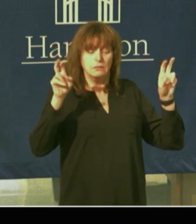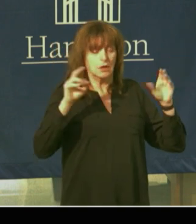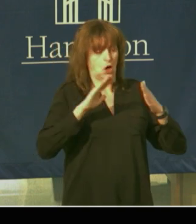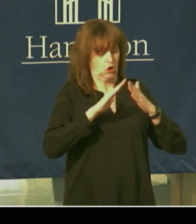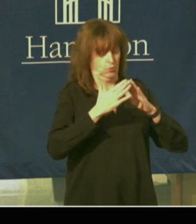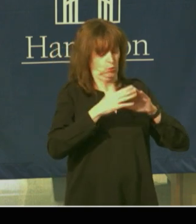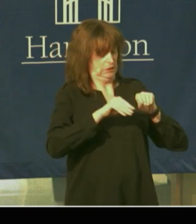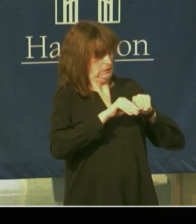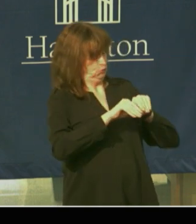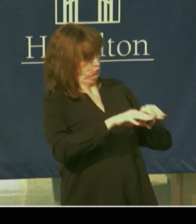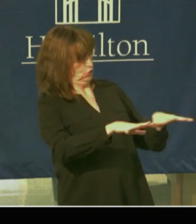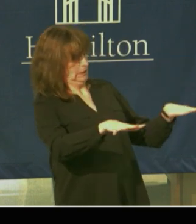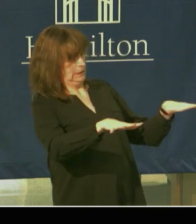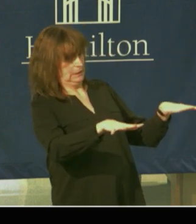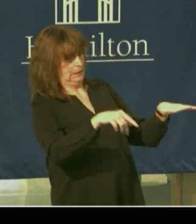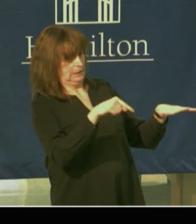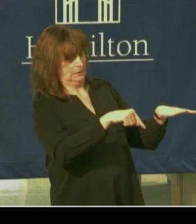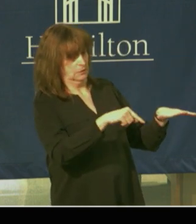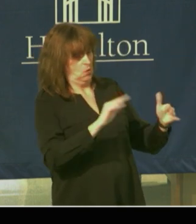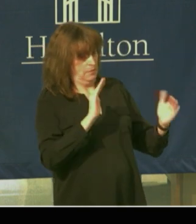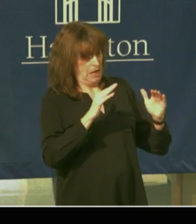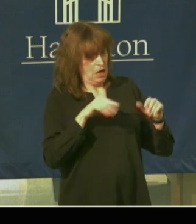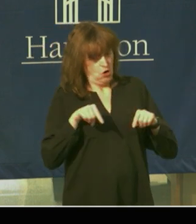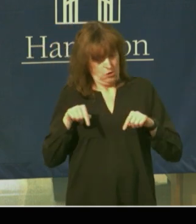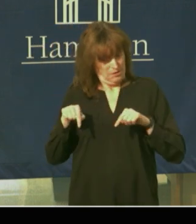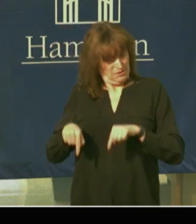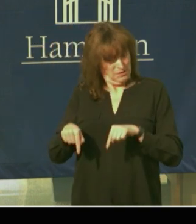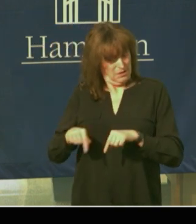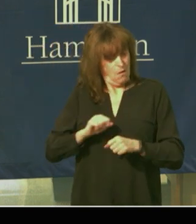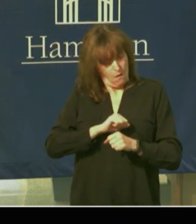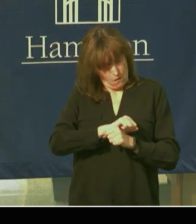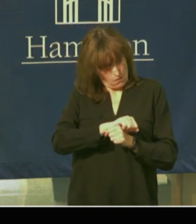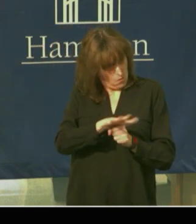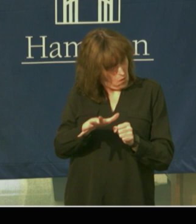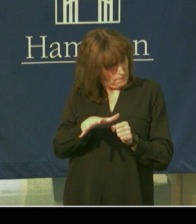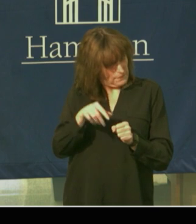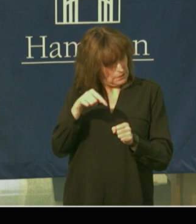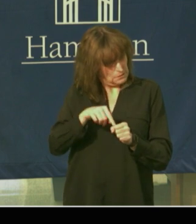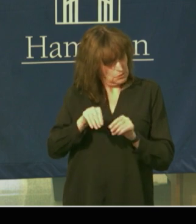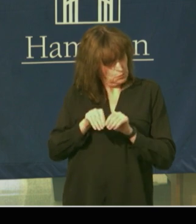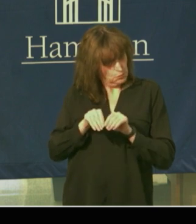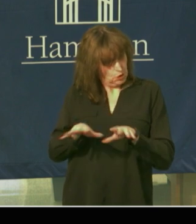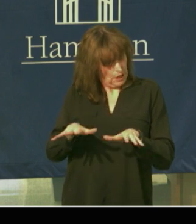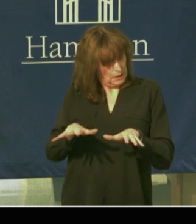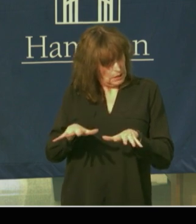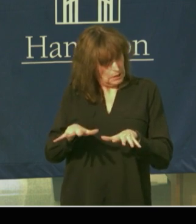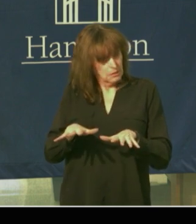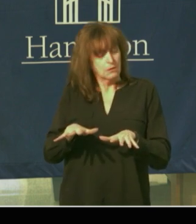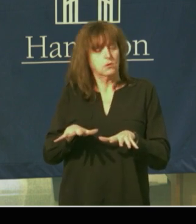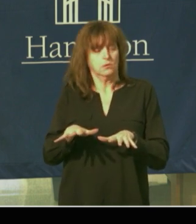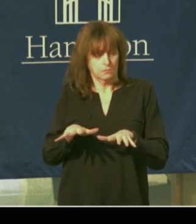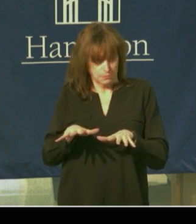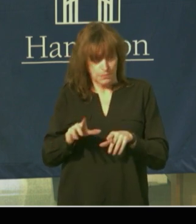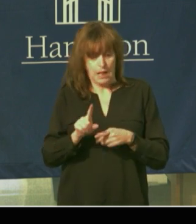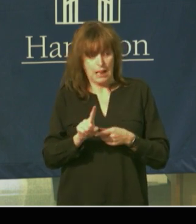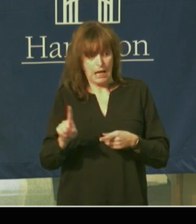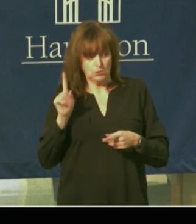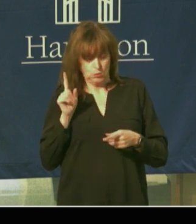enough, as people would have heard me say last Thursday when the mayor and I were together for another media